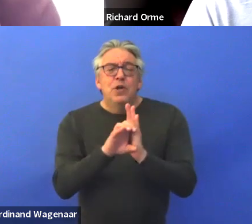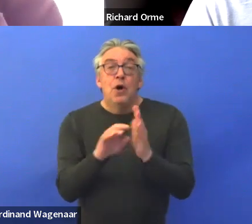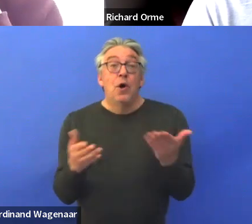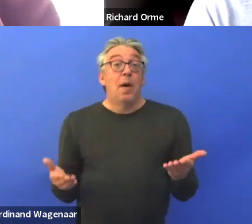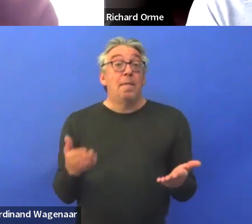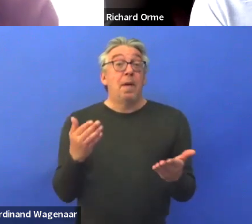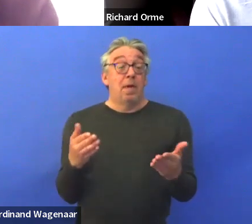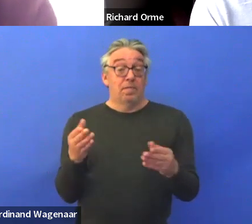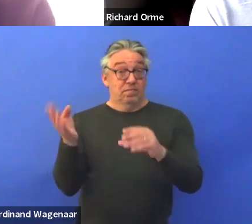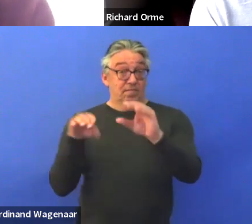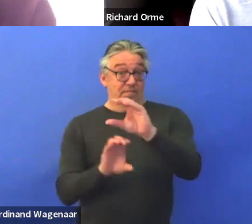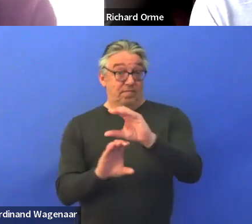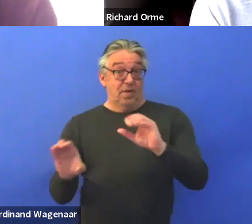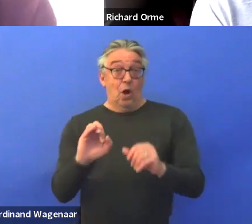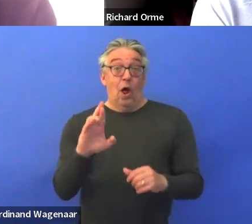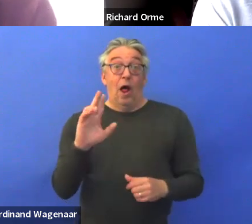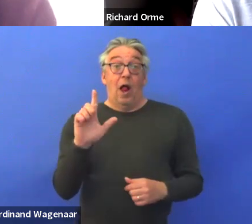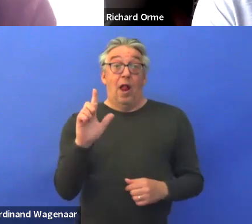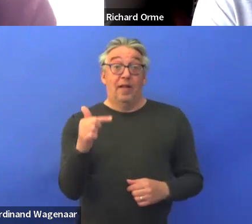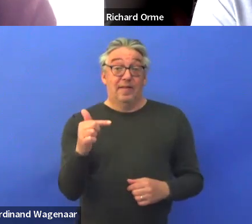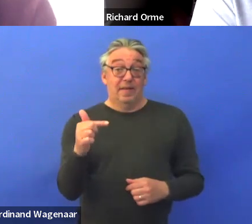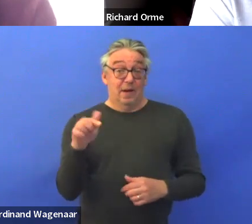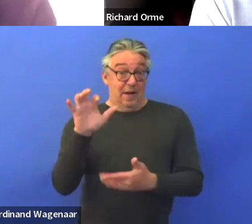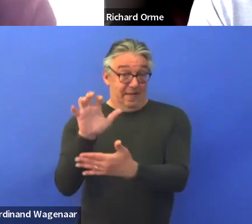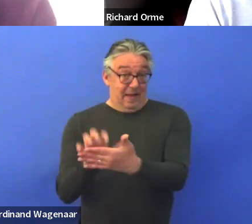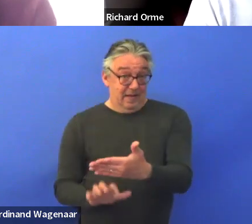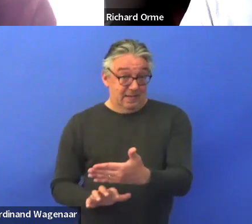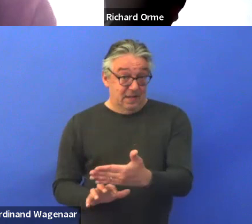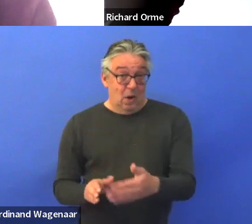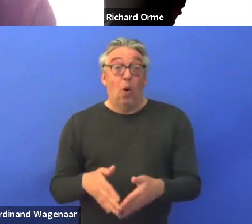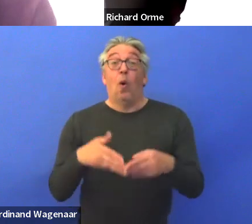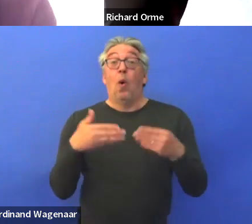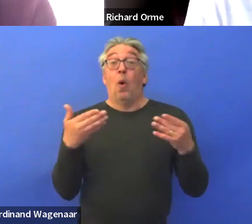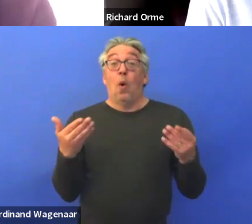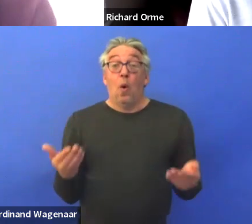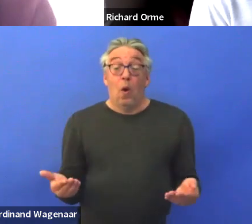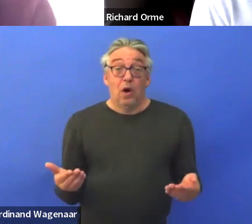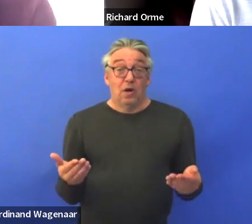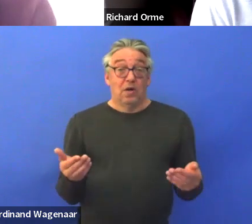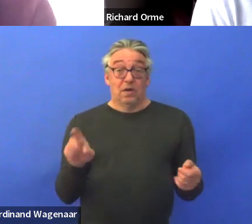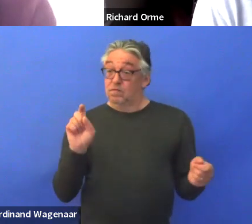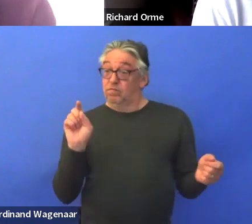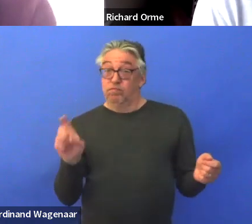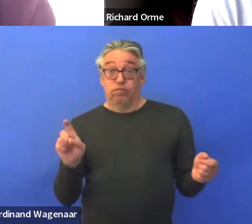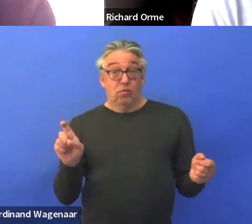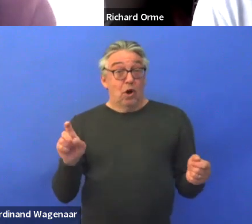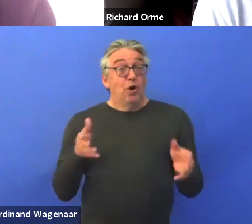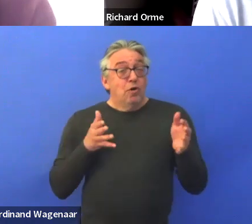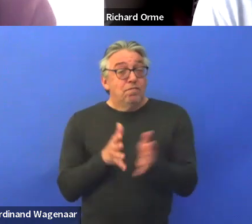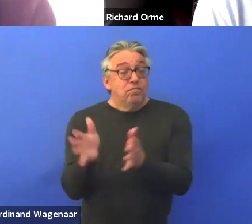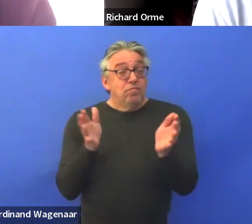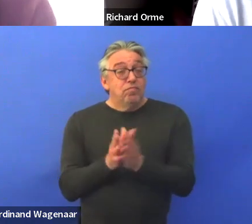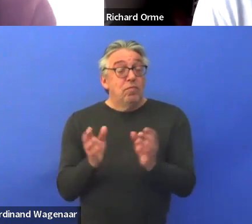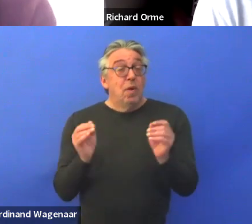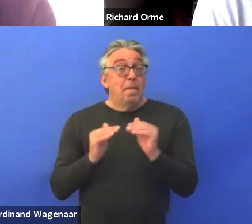alt text, which is a short description, but they may also be able to get a much longer description of that. And not